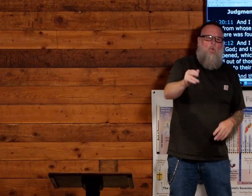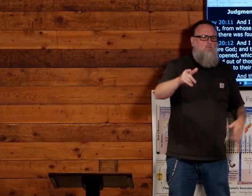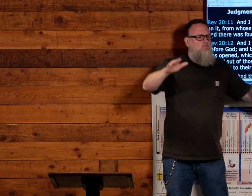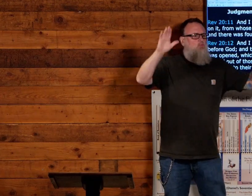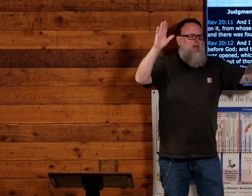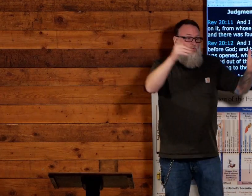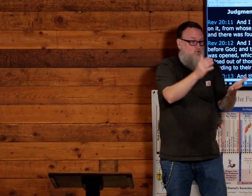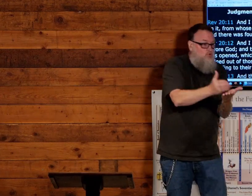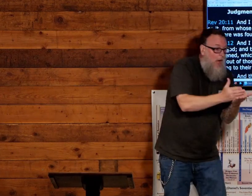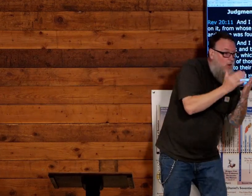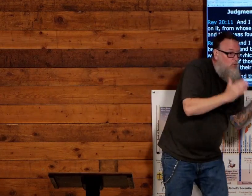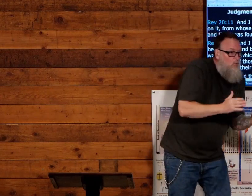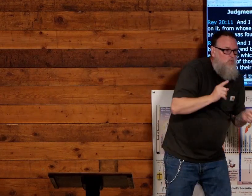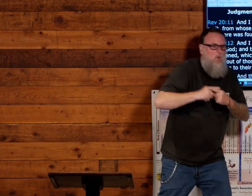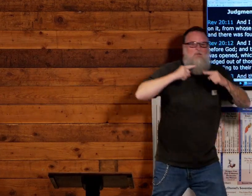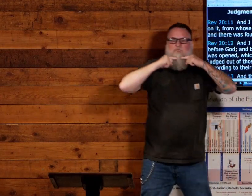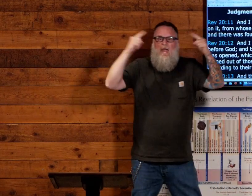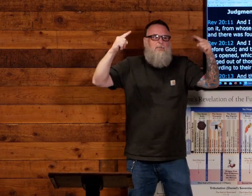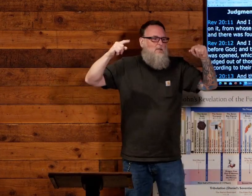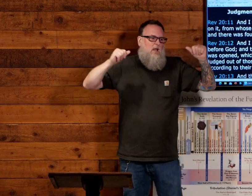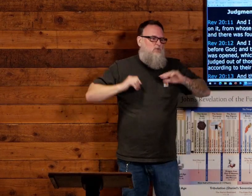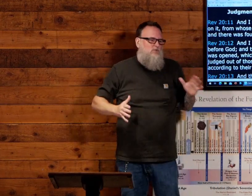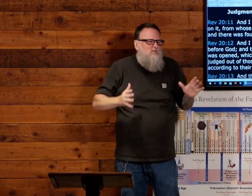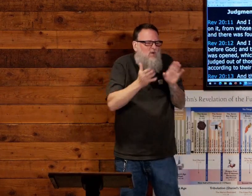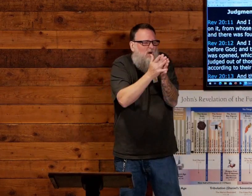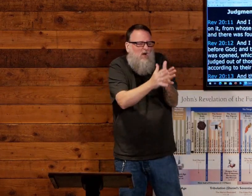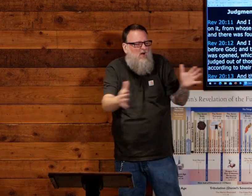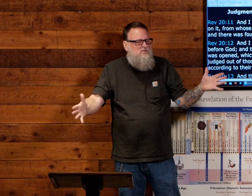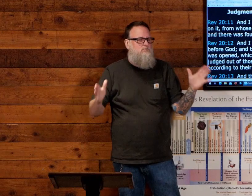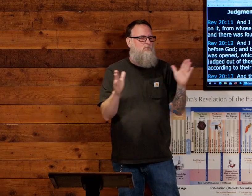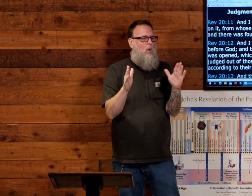famous, small, not famous, whatever.